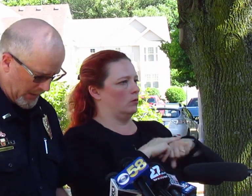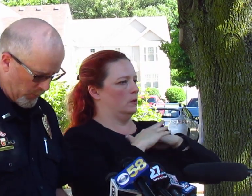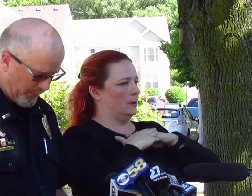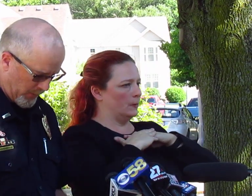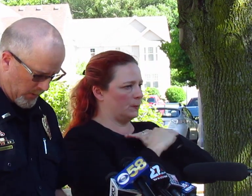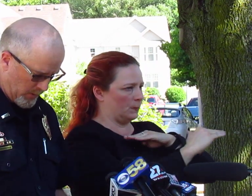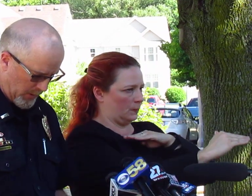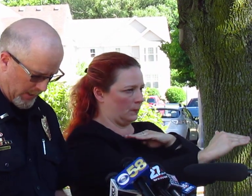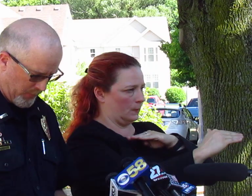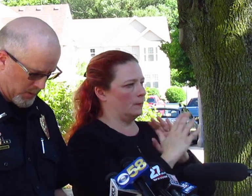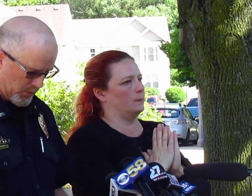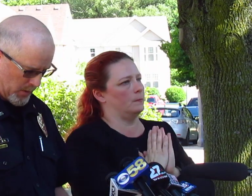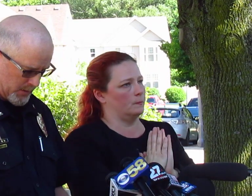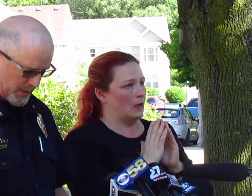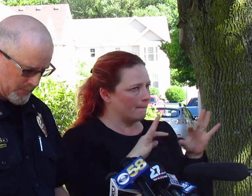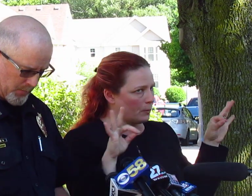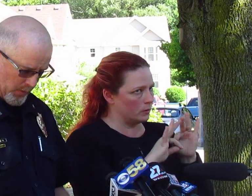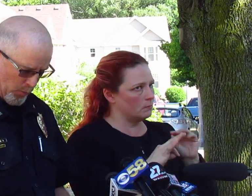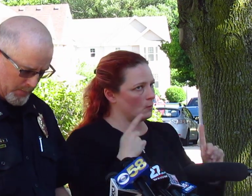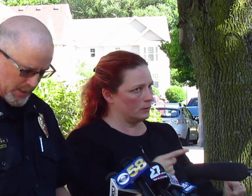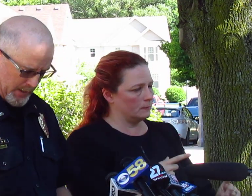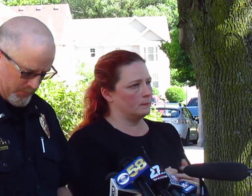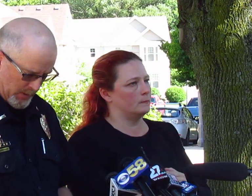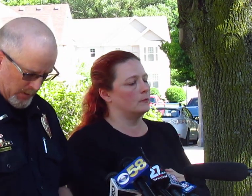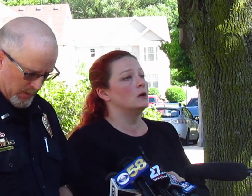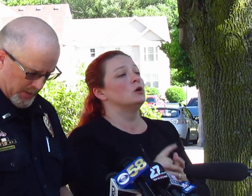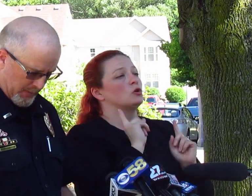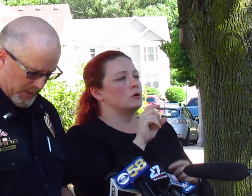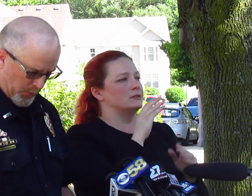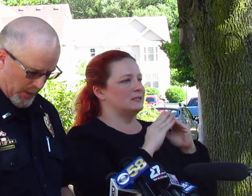will finally refer folks to our City of Sun Prairie website,